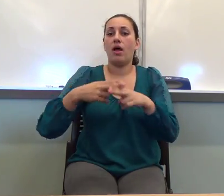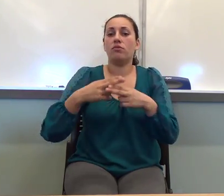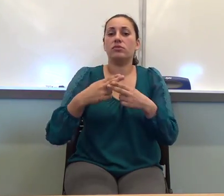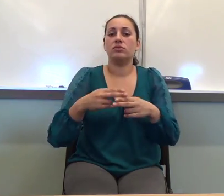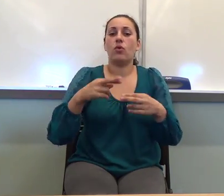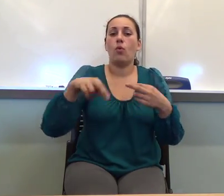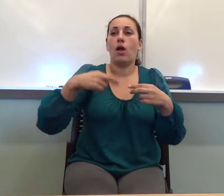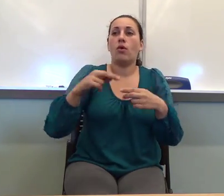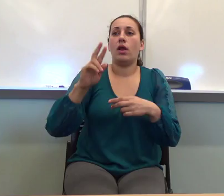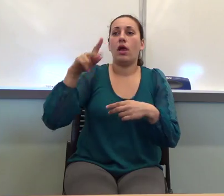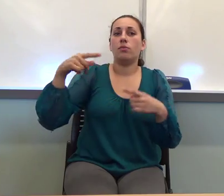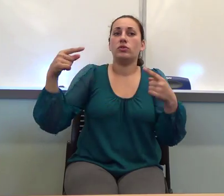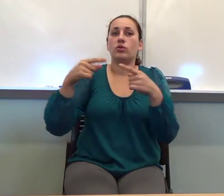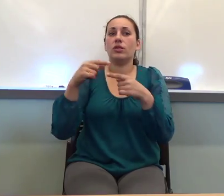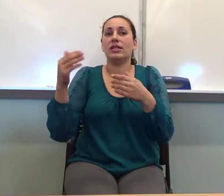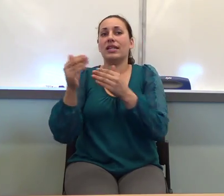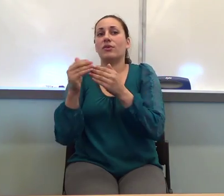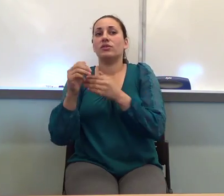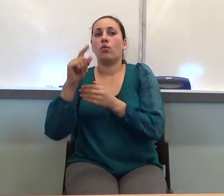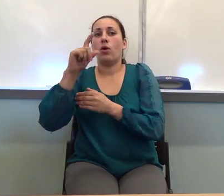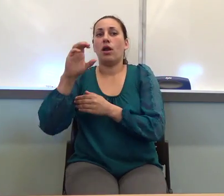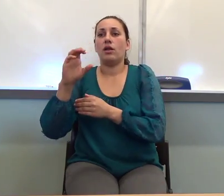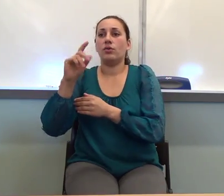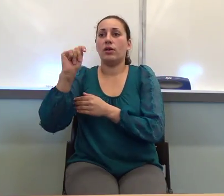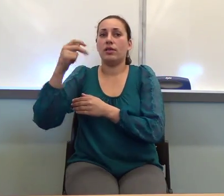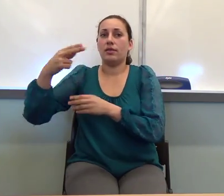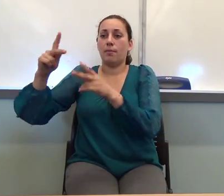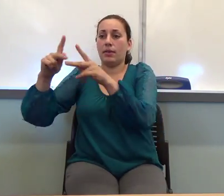necessary. Okay, $1.50, 4 pounds.